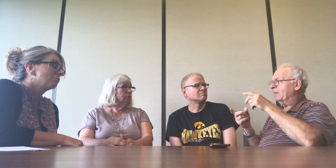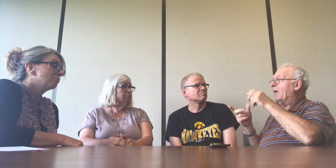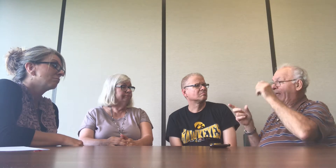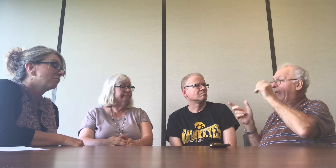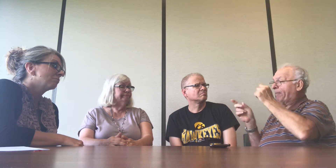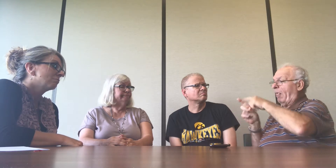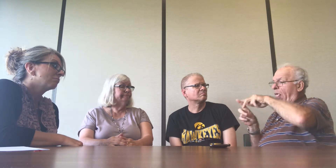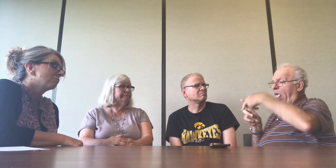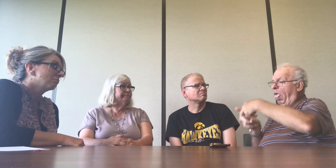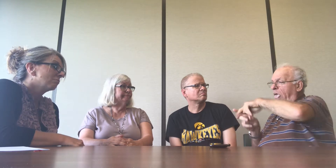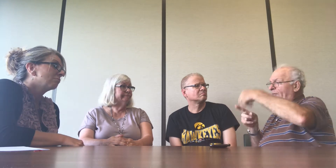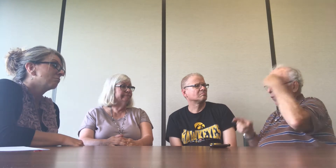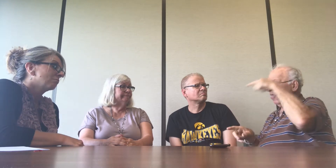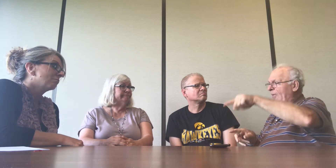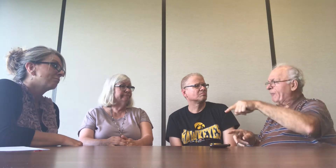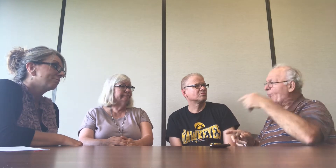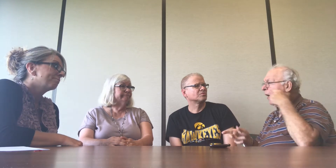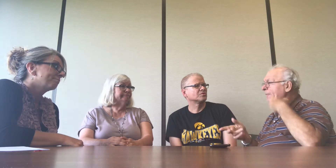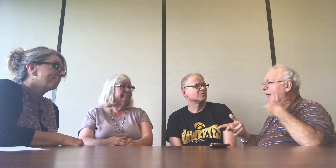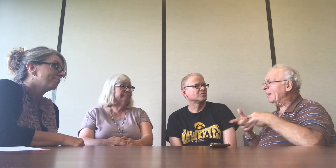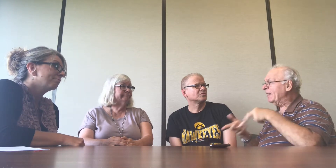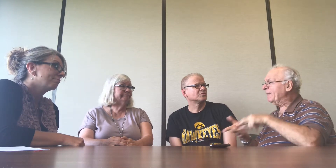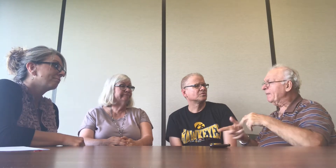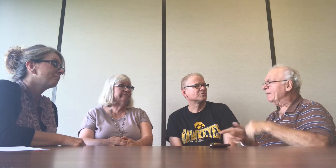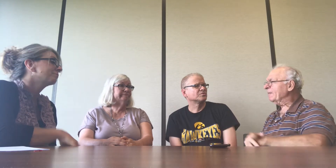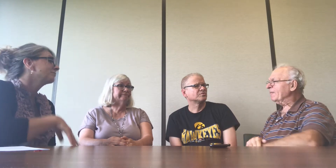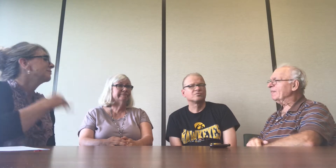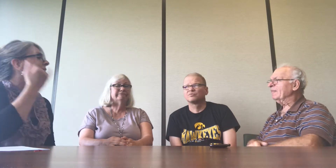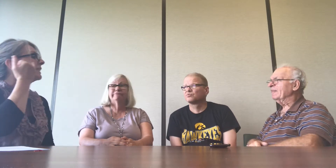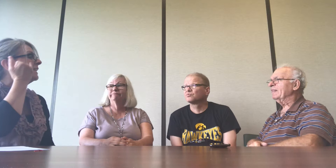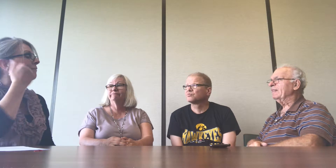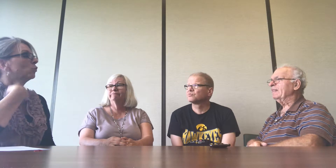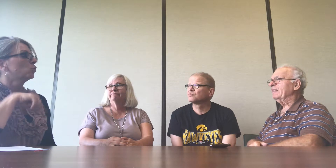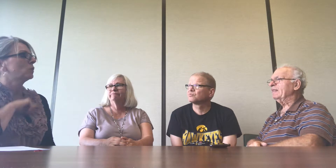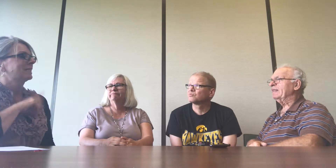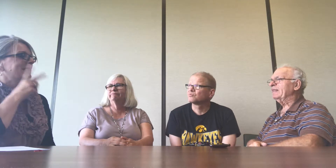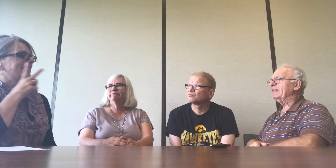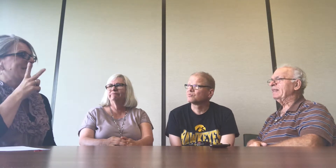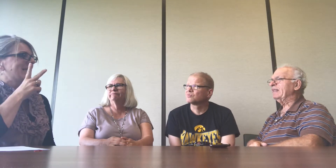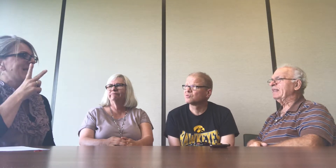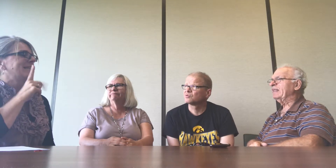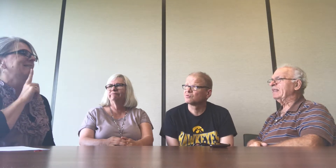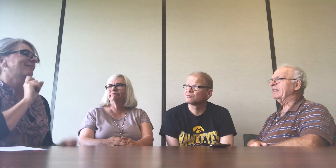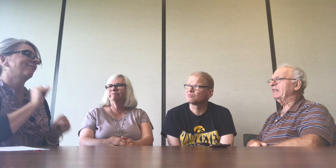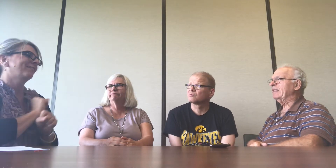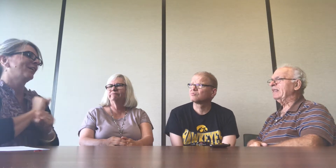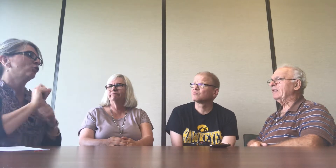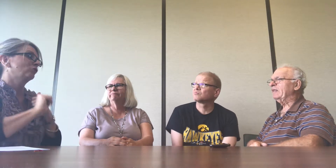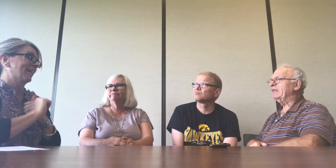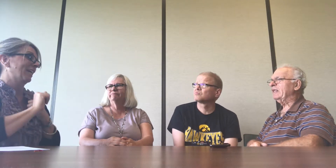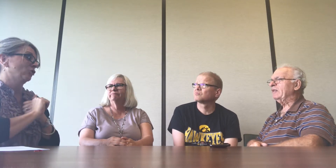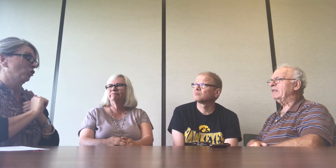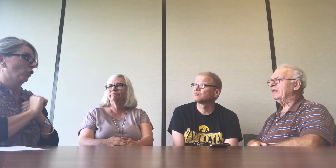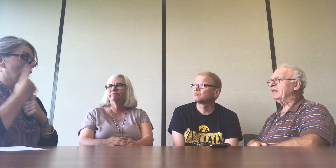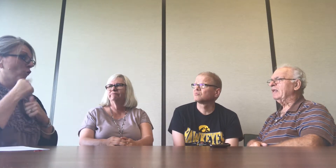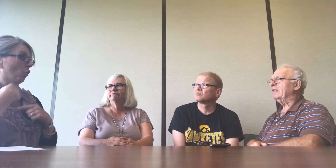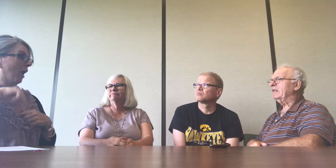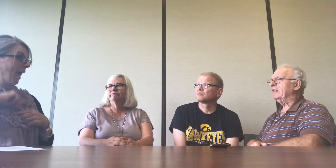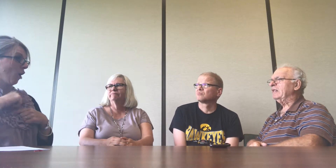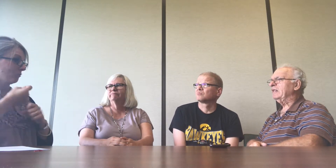but it's really for their protection. Jennifer, if